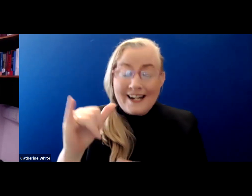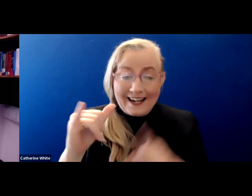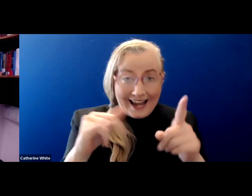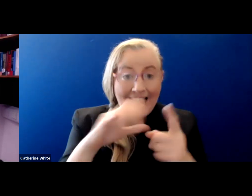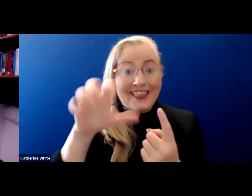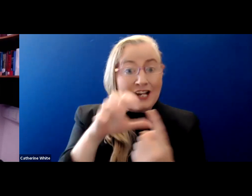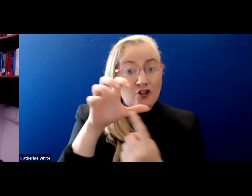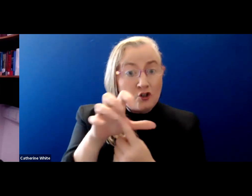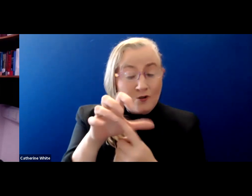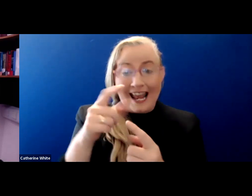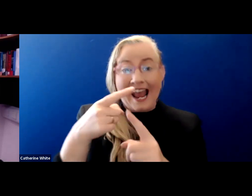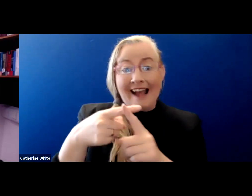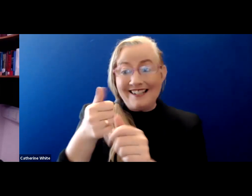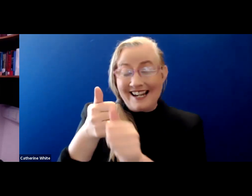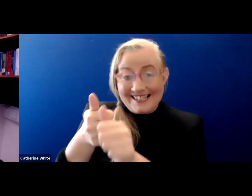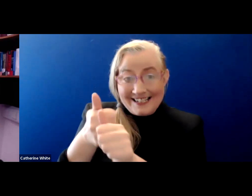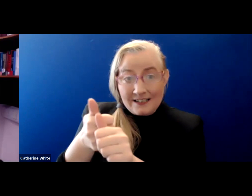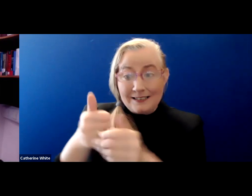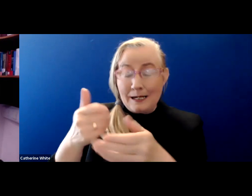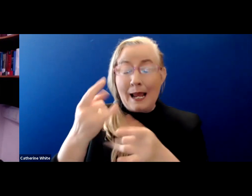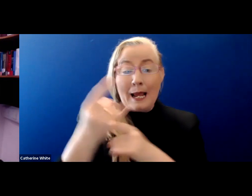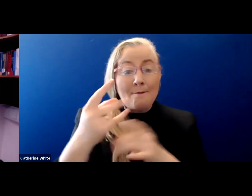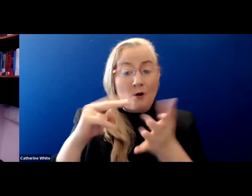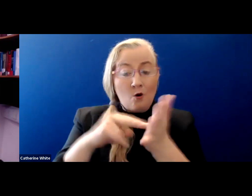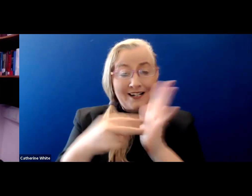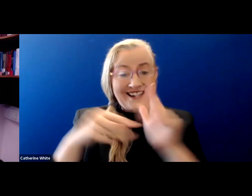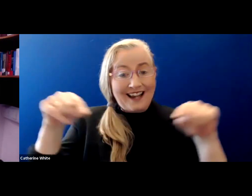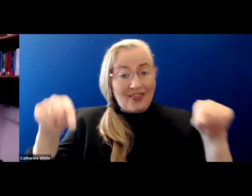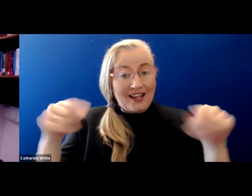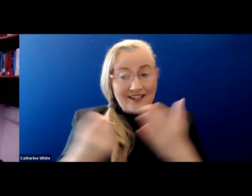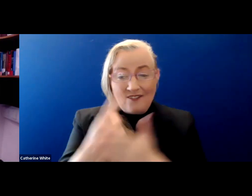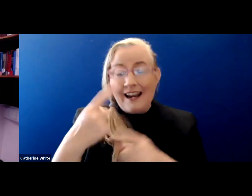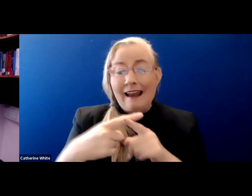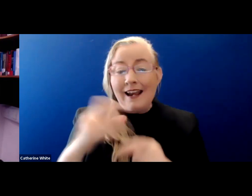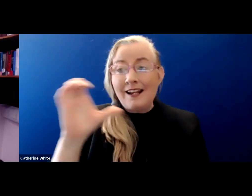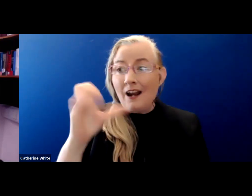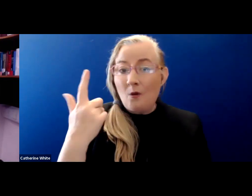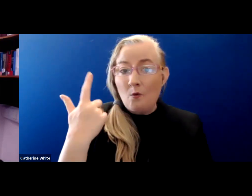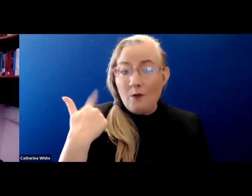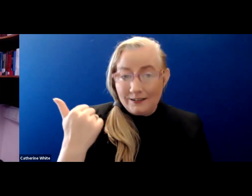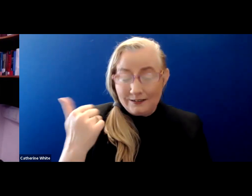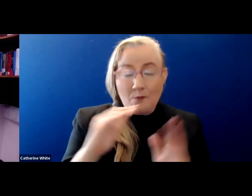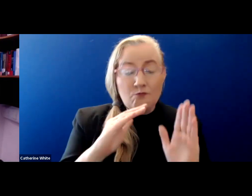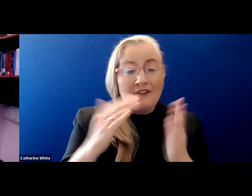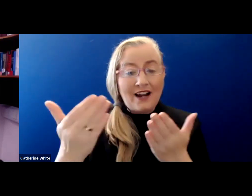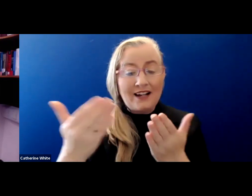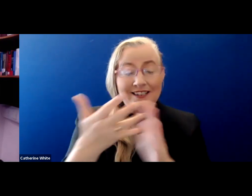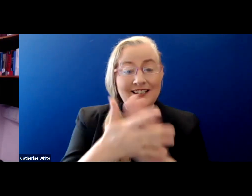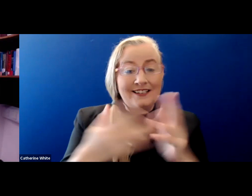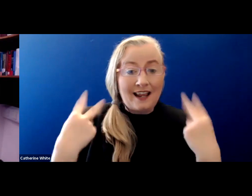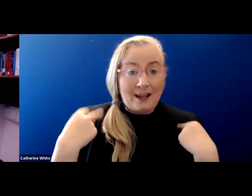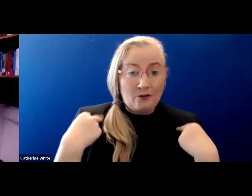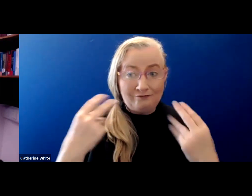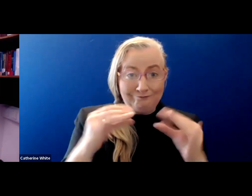for all her assistance with the organisation of the event, and to Catherine White, who is providing sign language